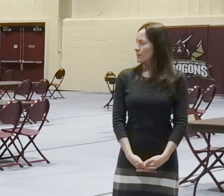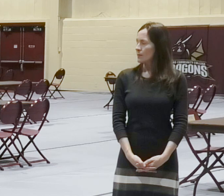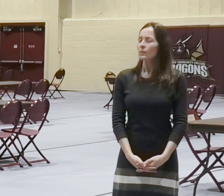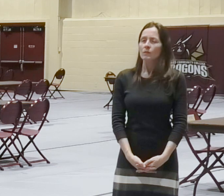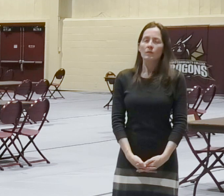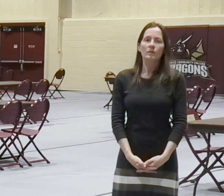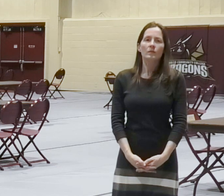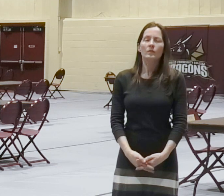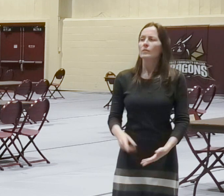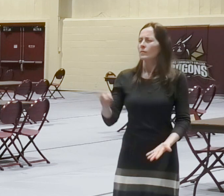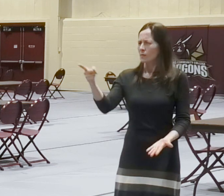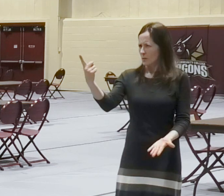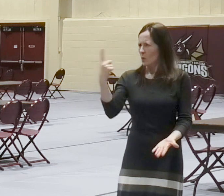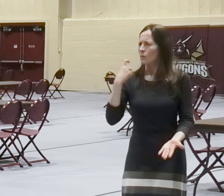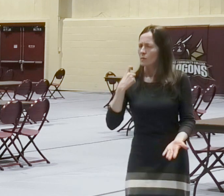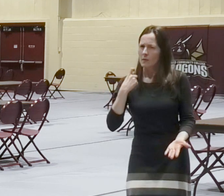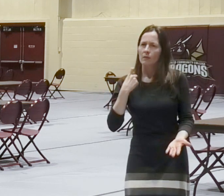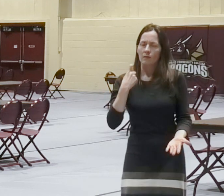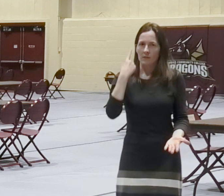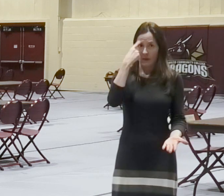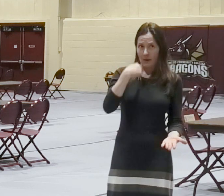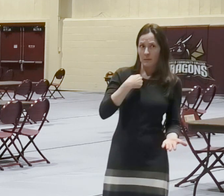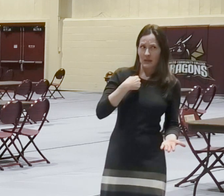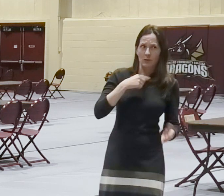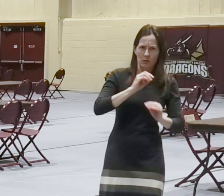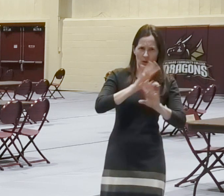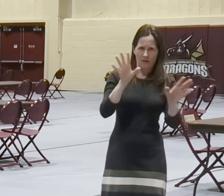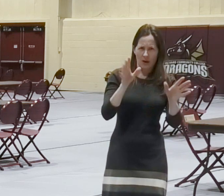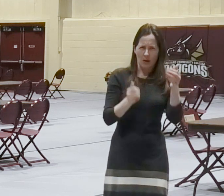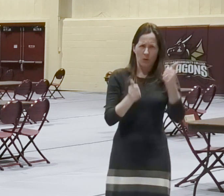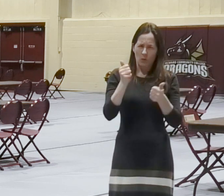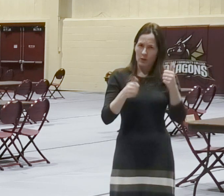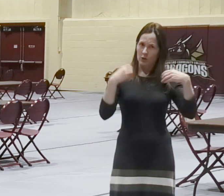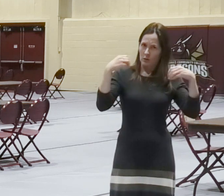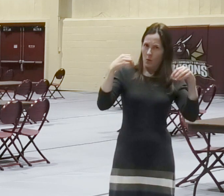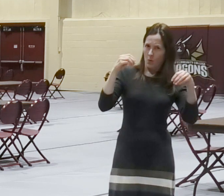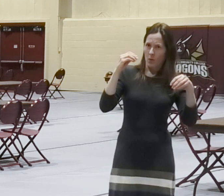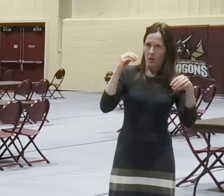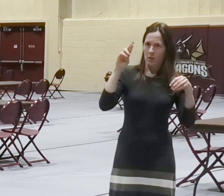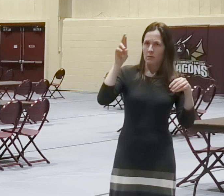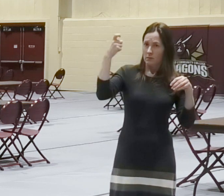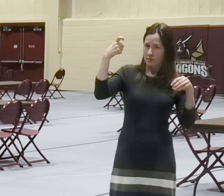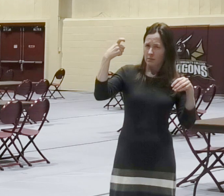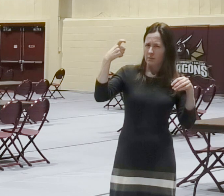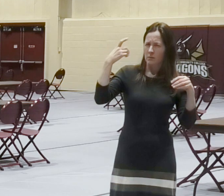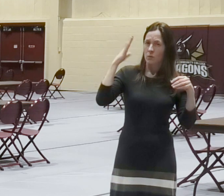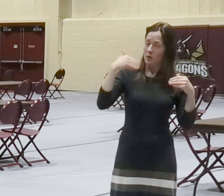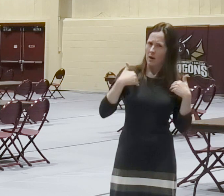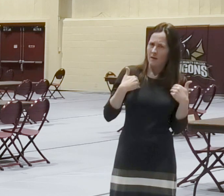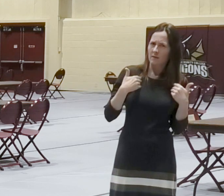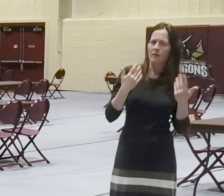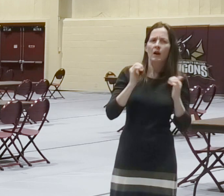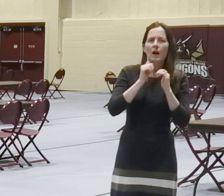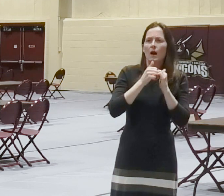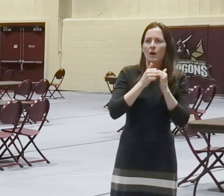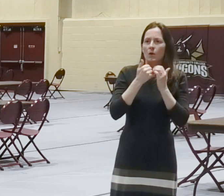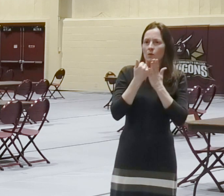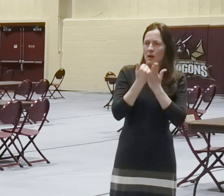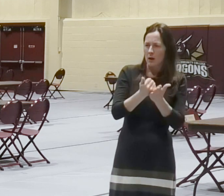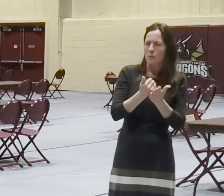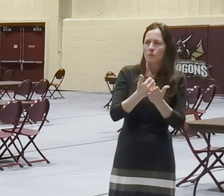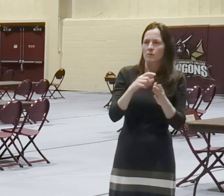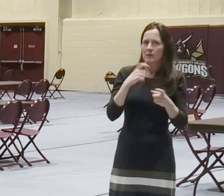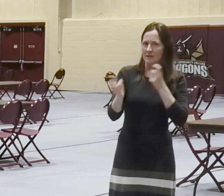So the question about clarifying retail pharmacies and how they are assisting in the vaccination in Howard County.